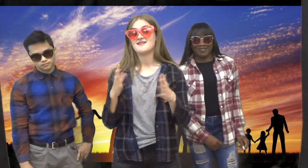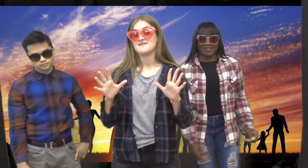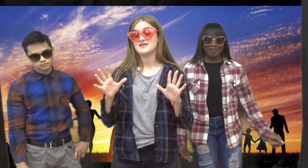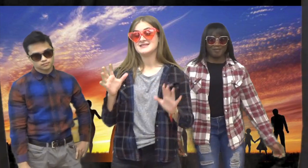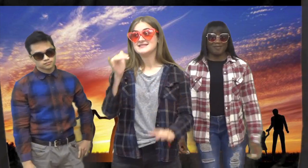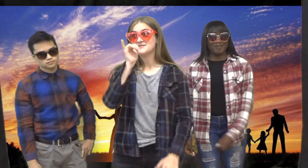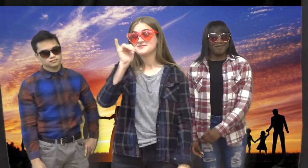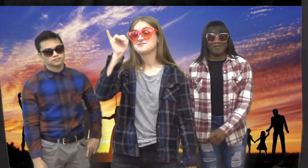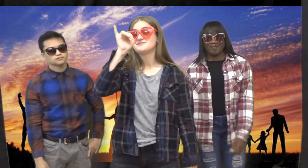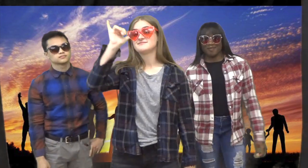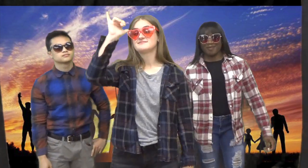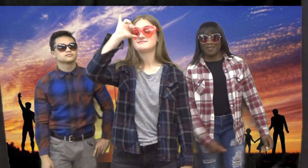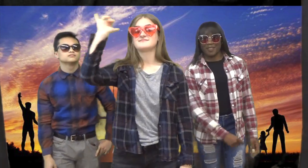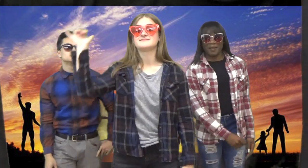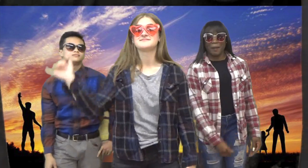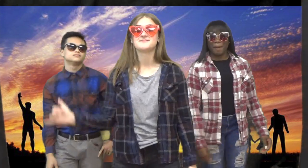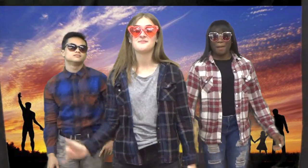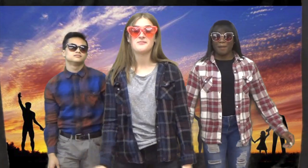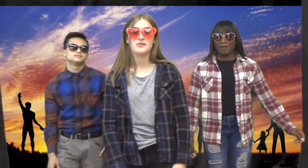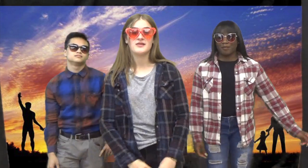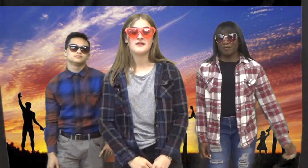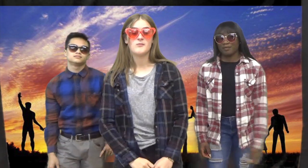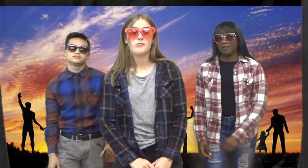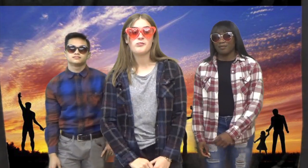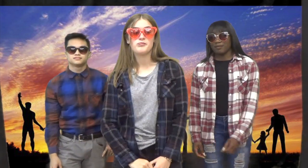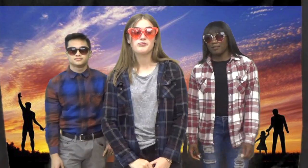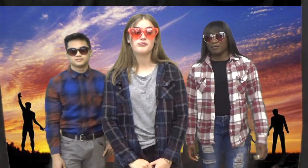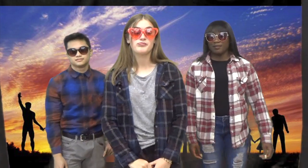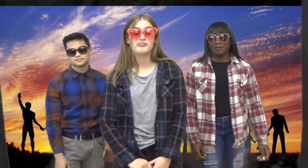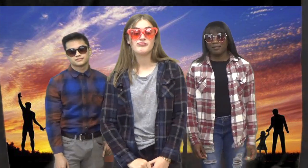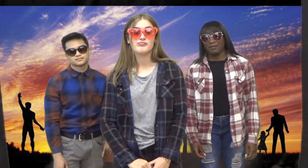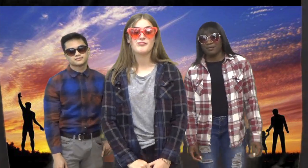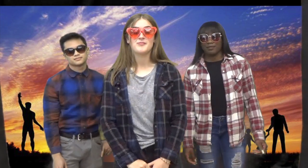can't learn from Mr. Hathaway.